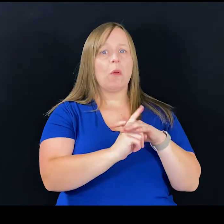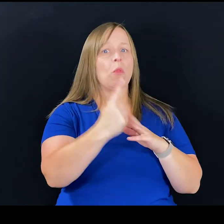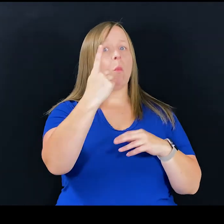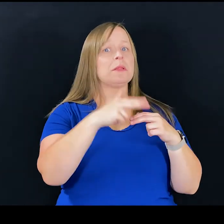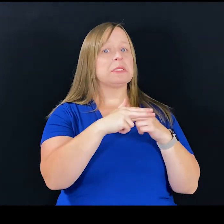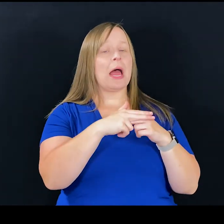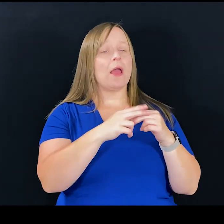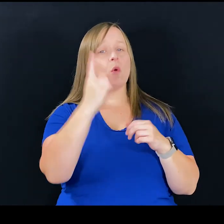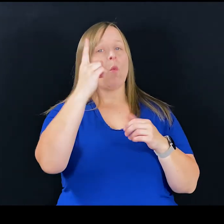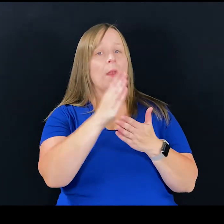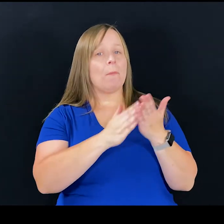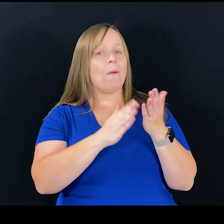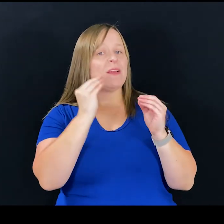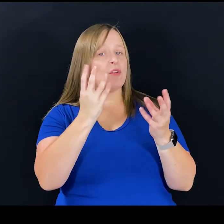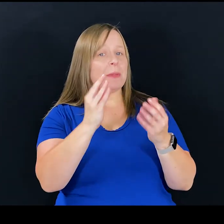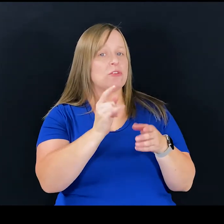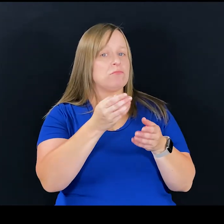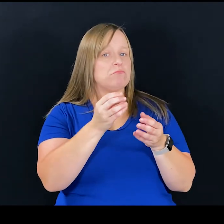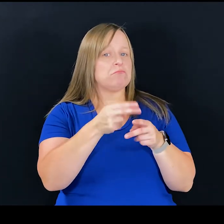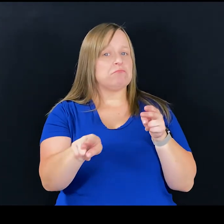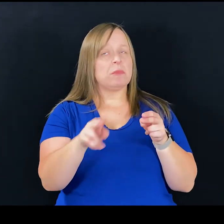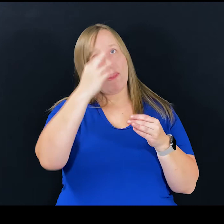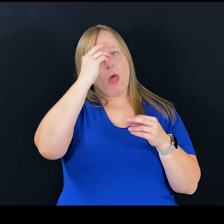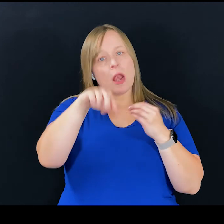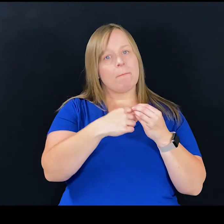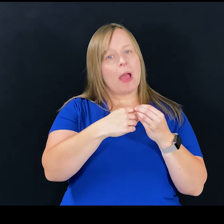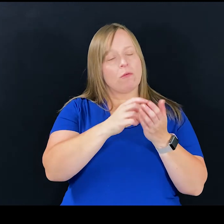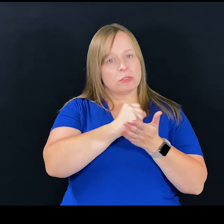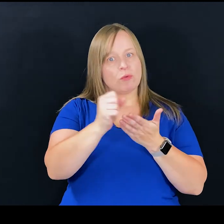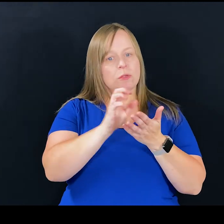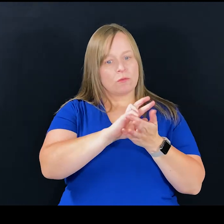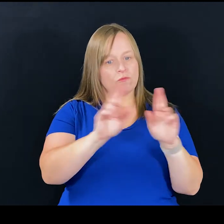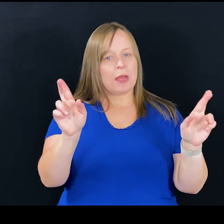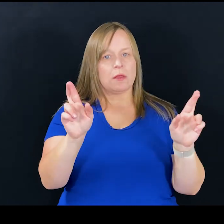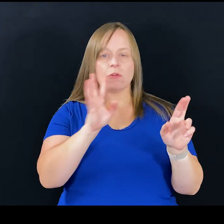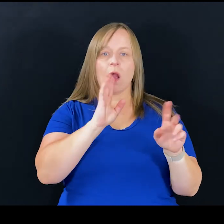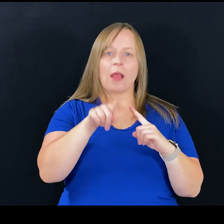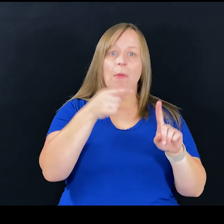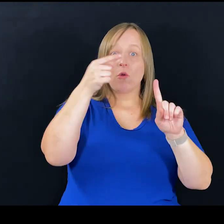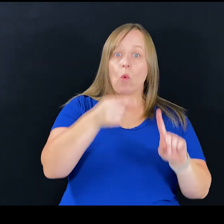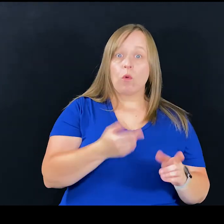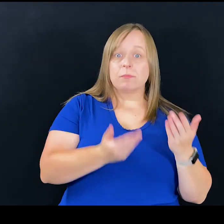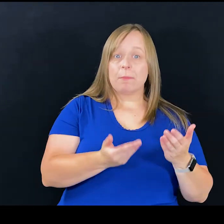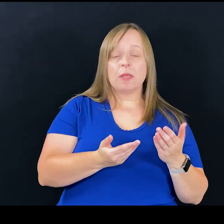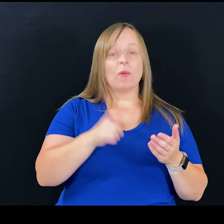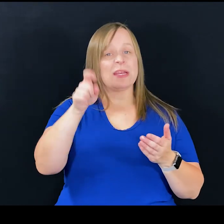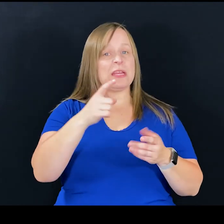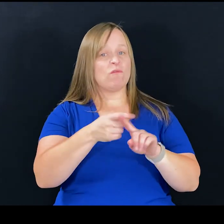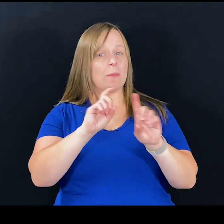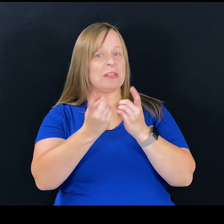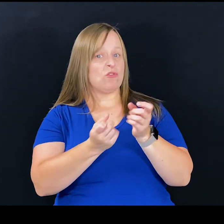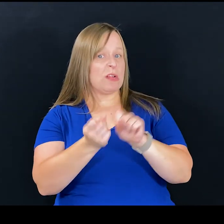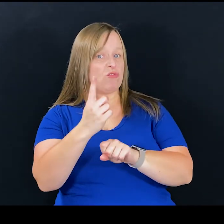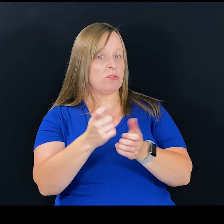just show up with one slide or one piece of information that they have thought about and scripted to talk about either their goals or what